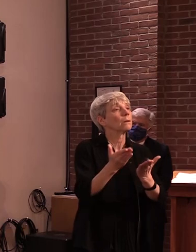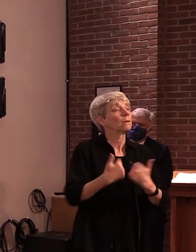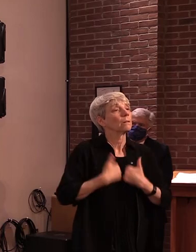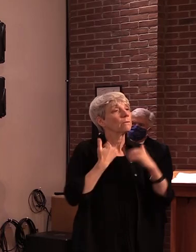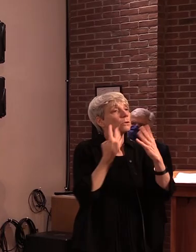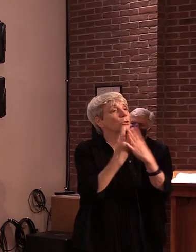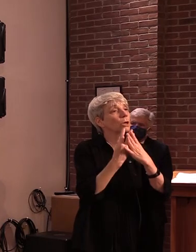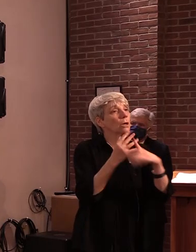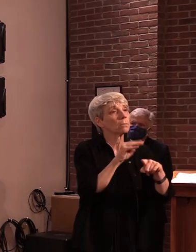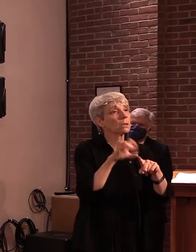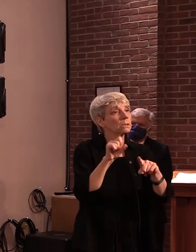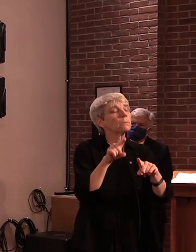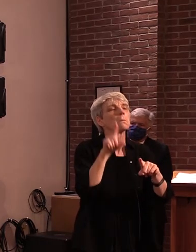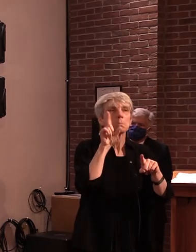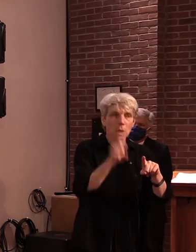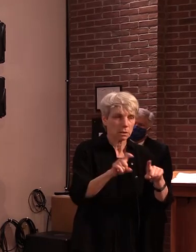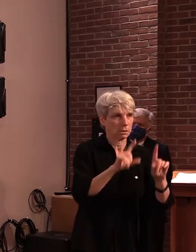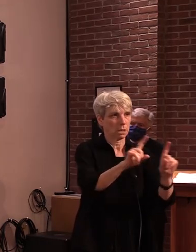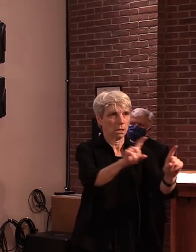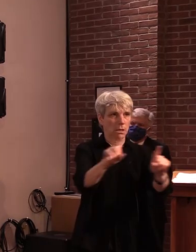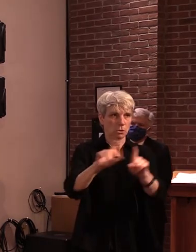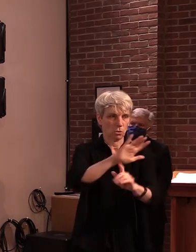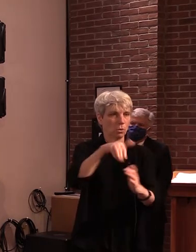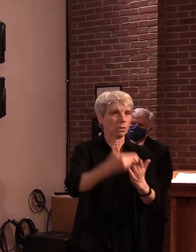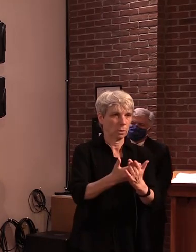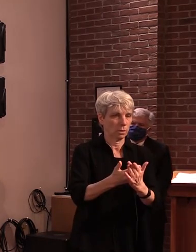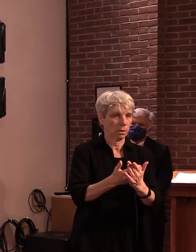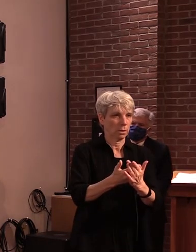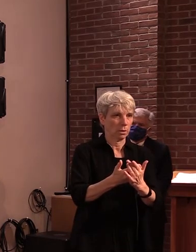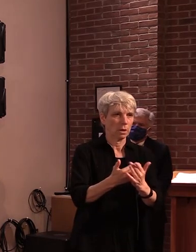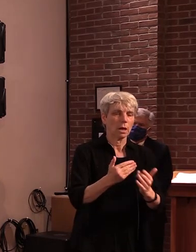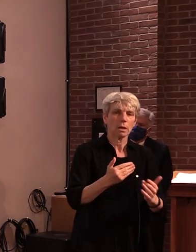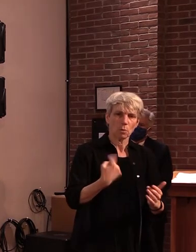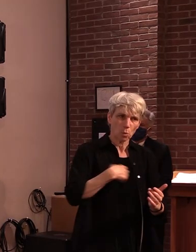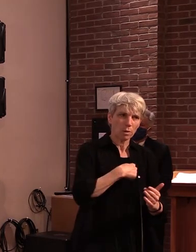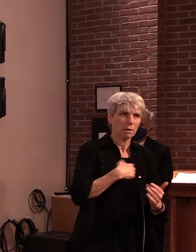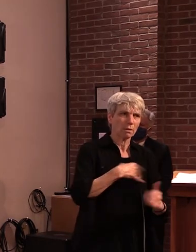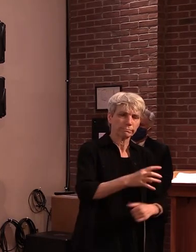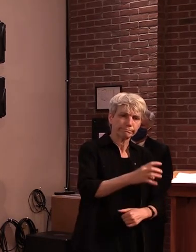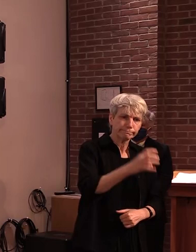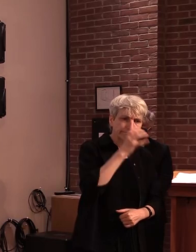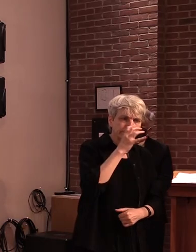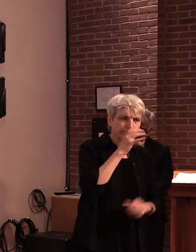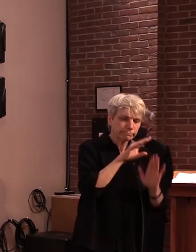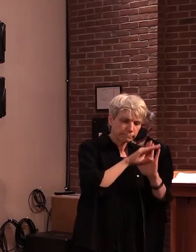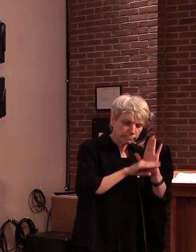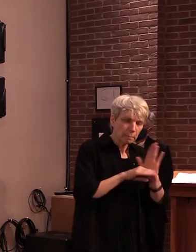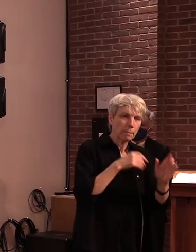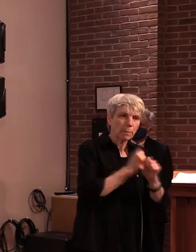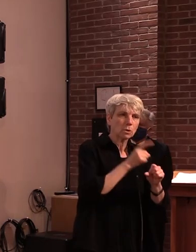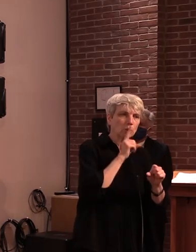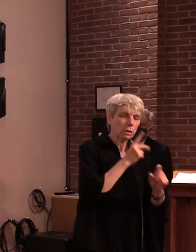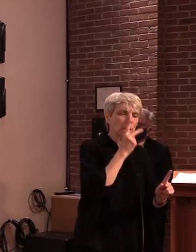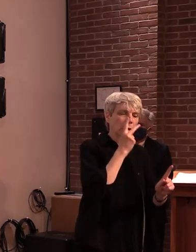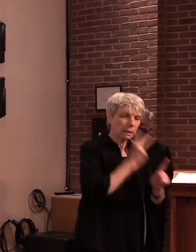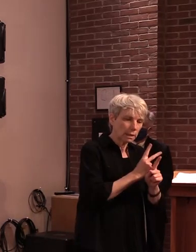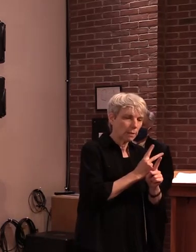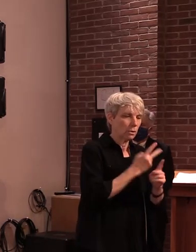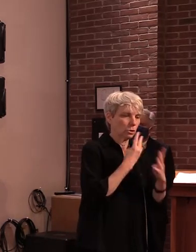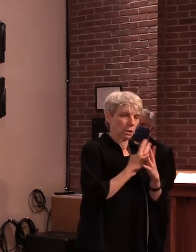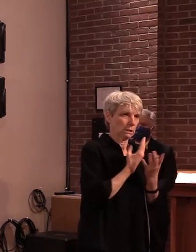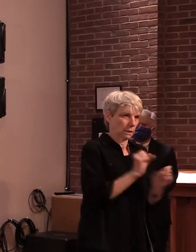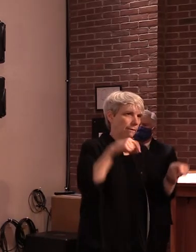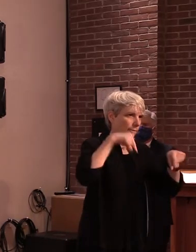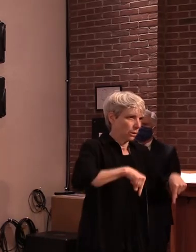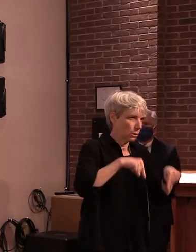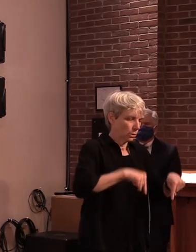facility. Our strong and strict protocols to keep the virus out of our prisons helped ensure that no